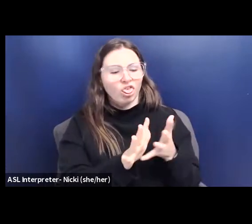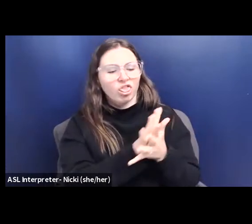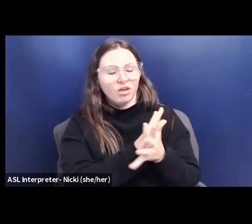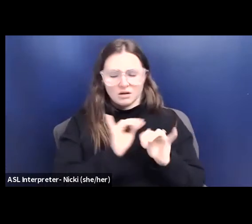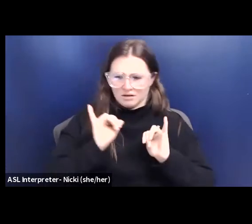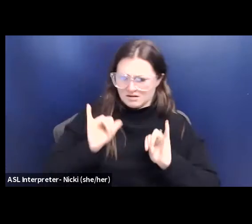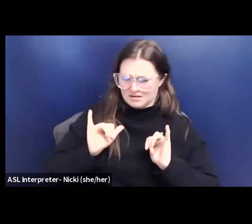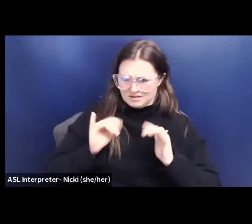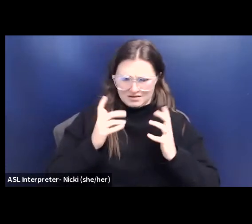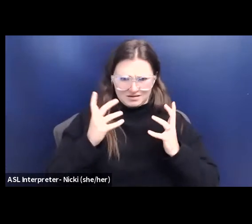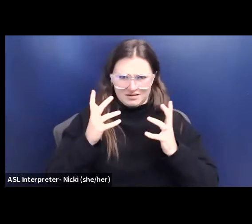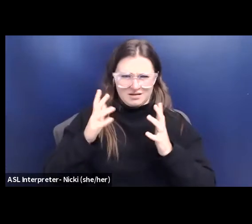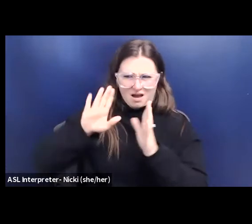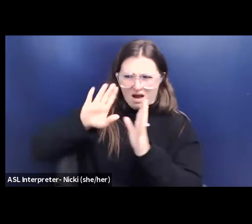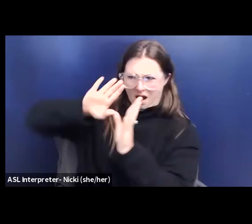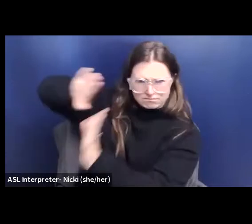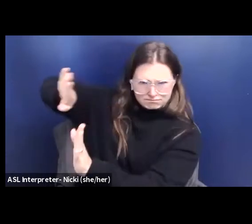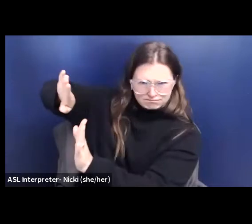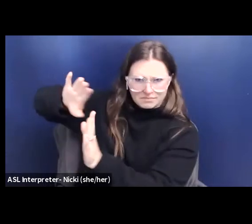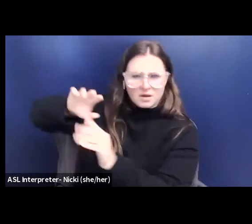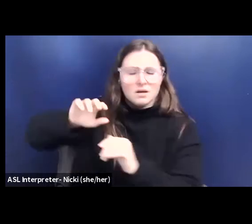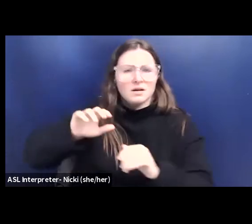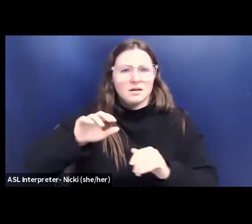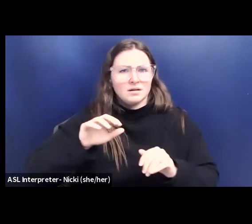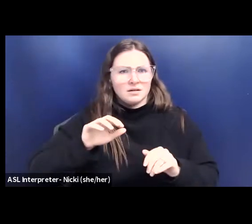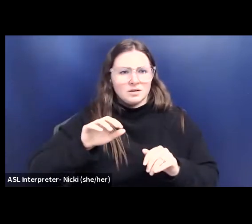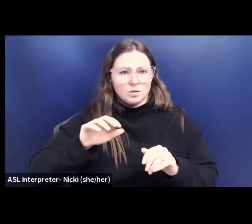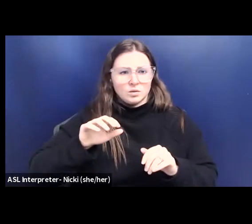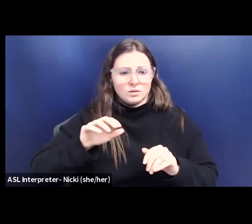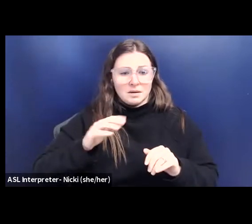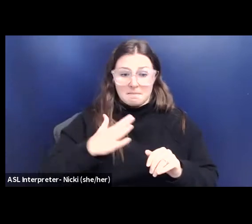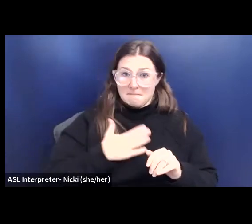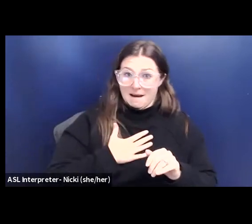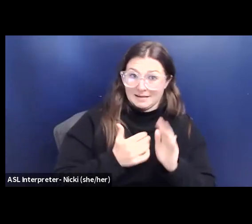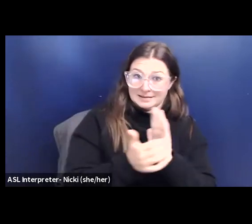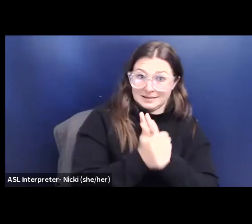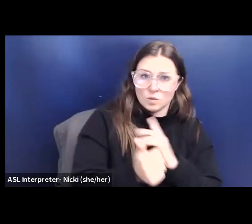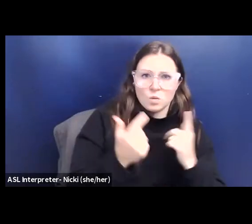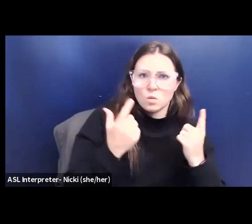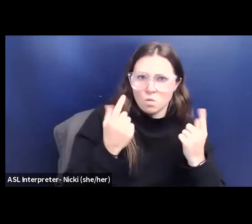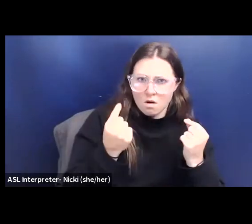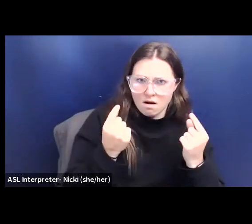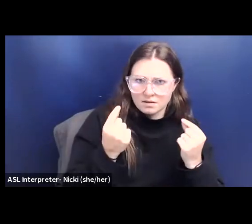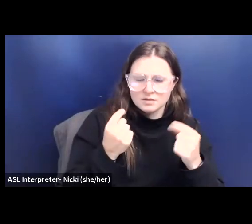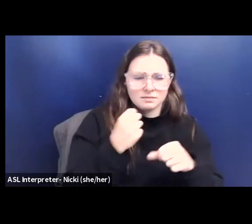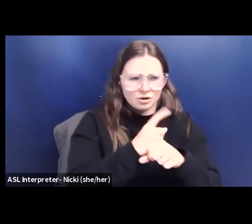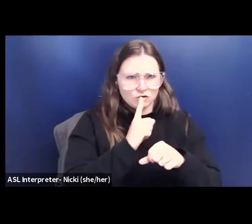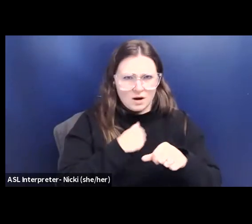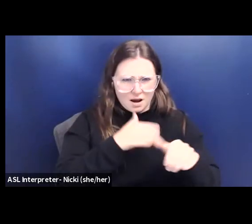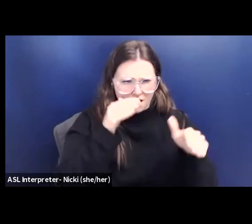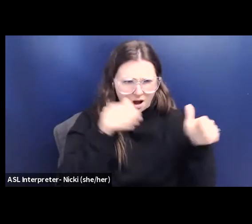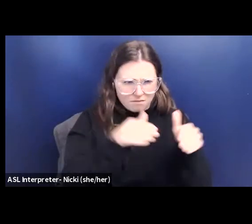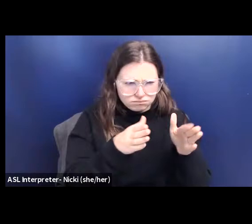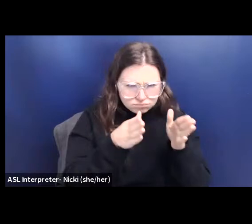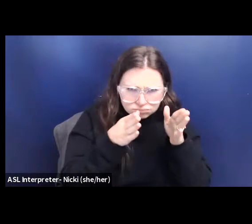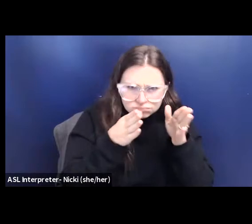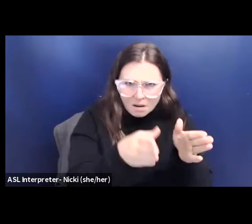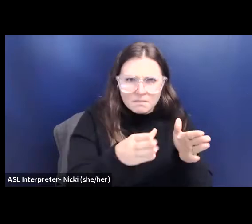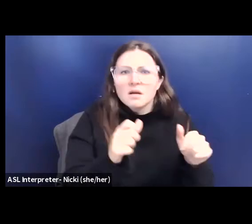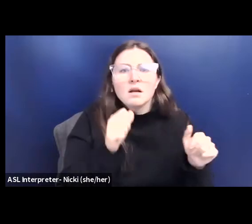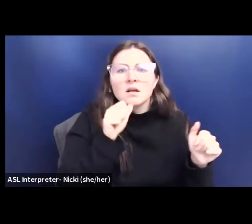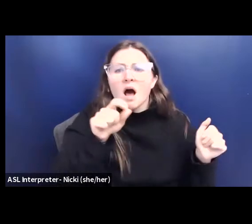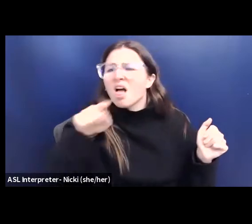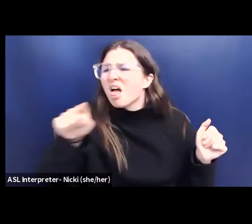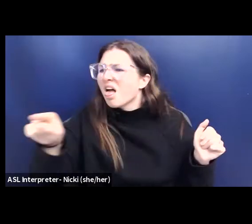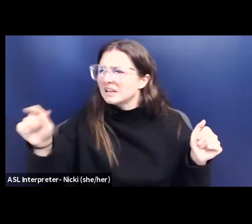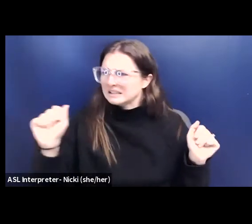is it your best use of your gifts and skills to do that work in systems where there's a lot of